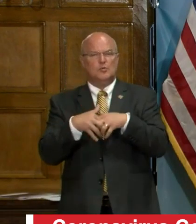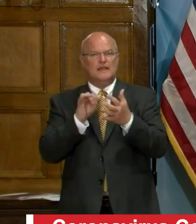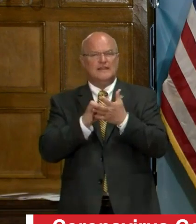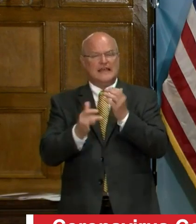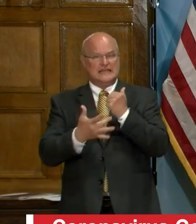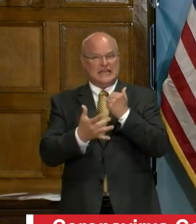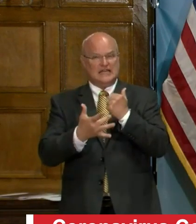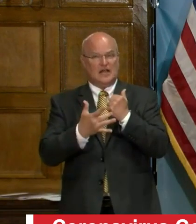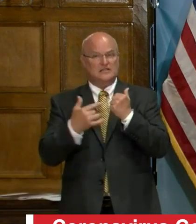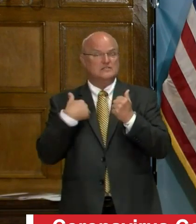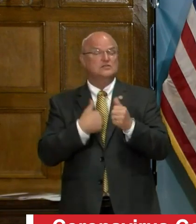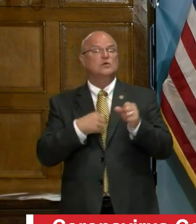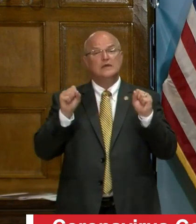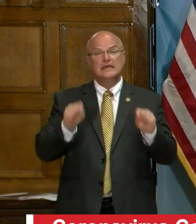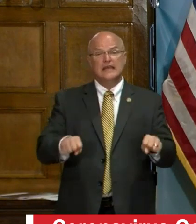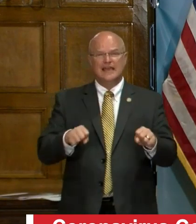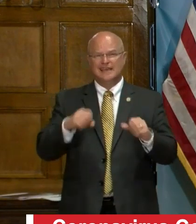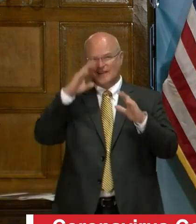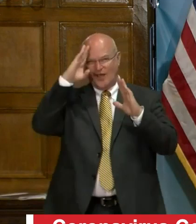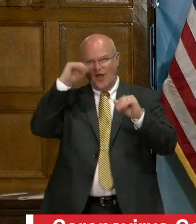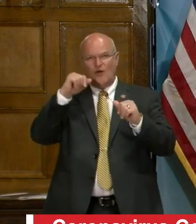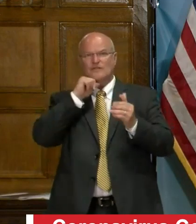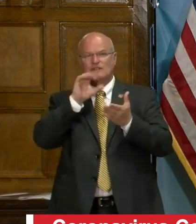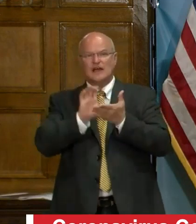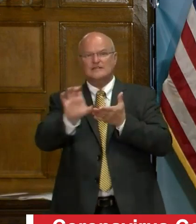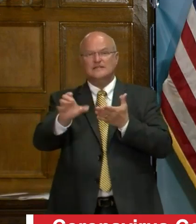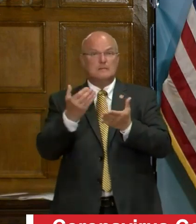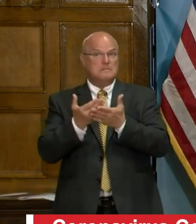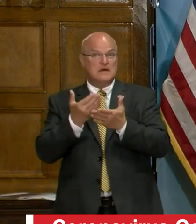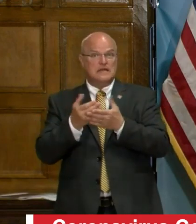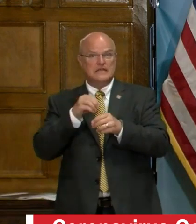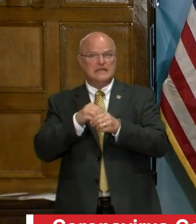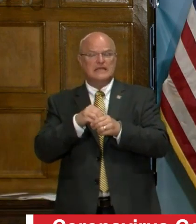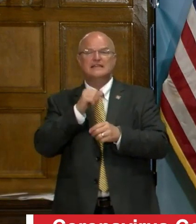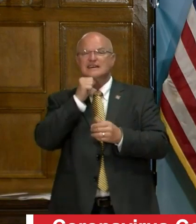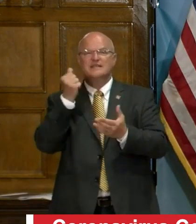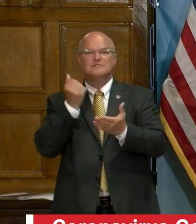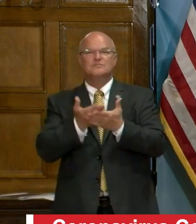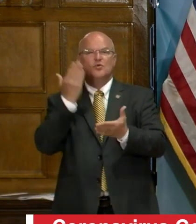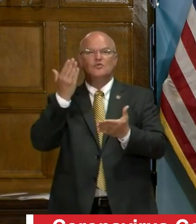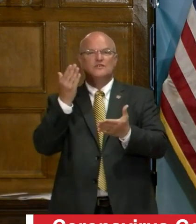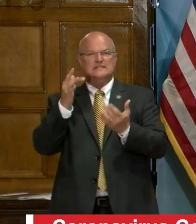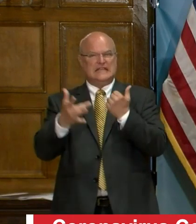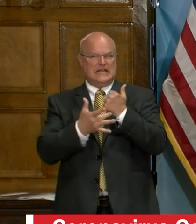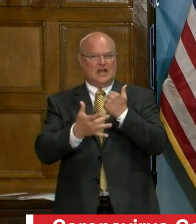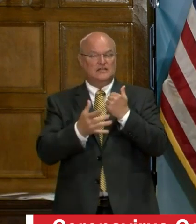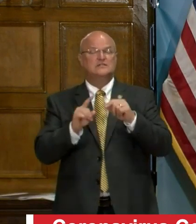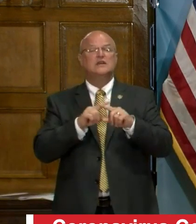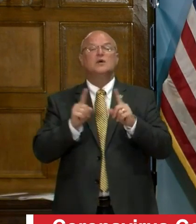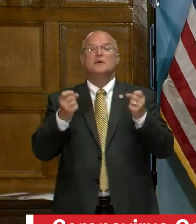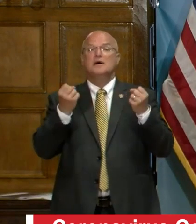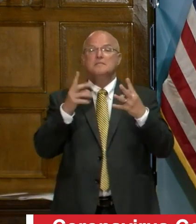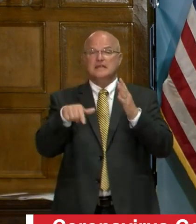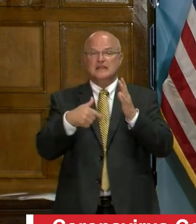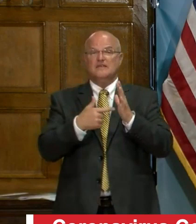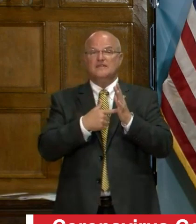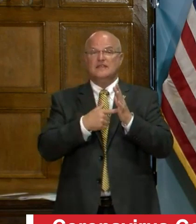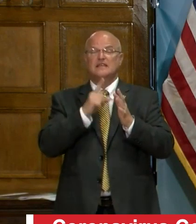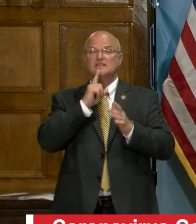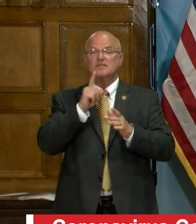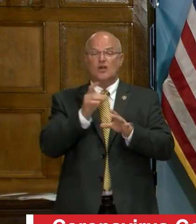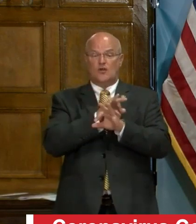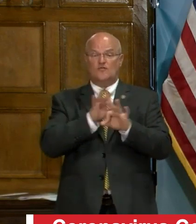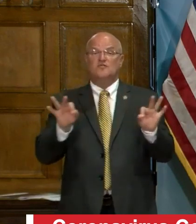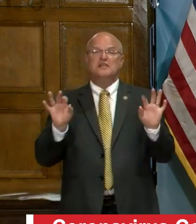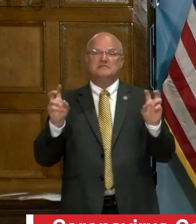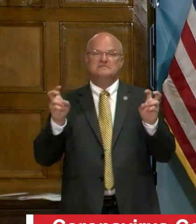technologies as we can, hopefully not investing a lot of money in unproven technologies, but many of these are free